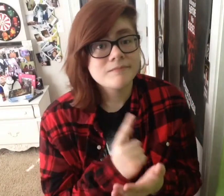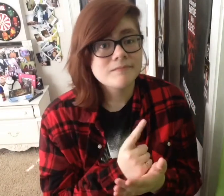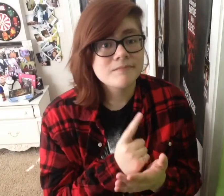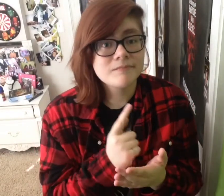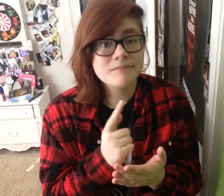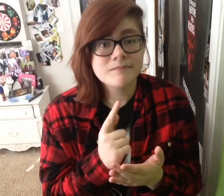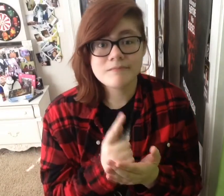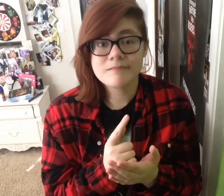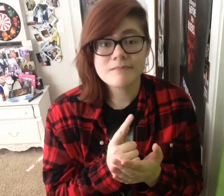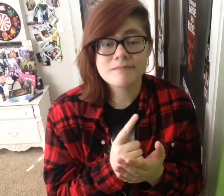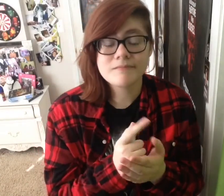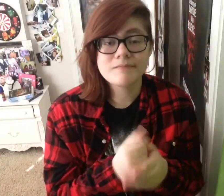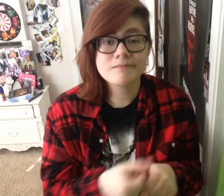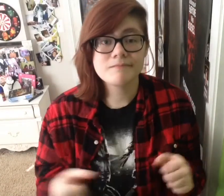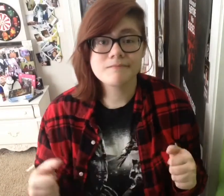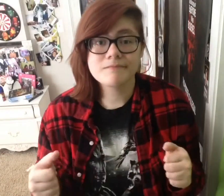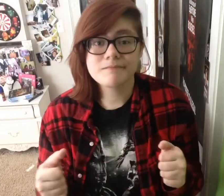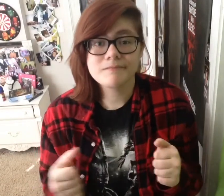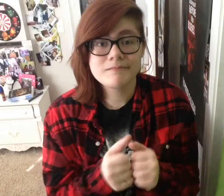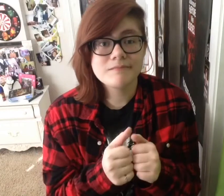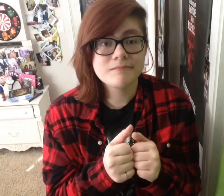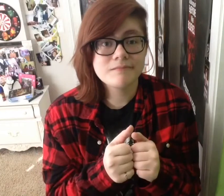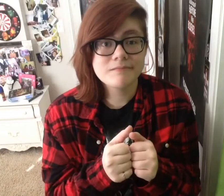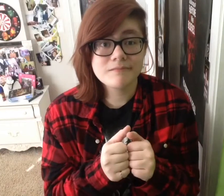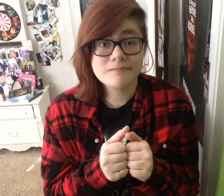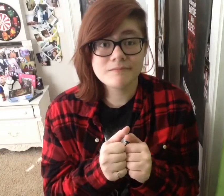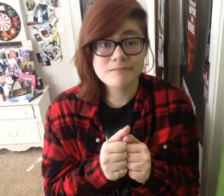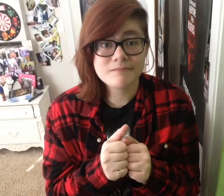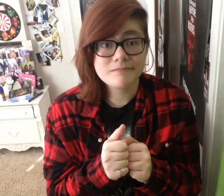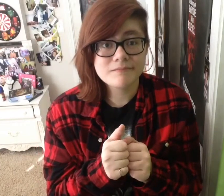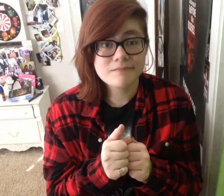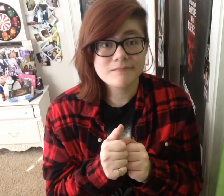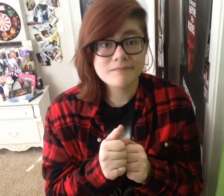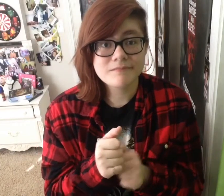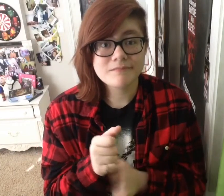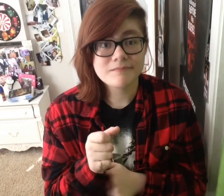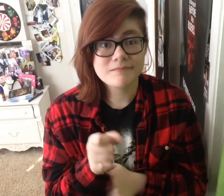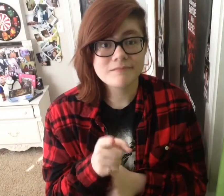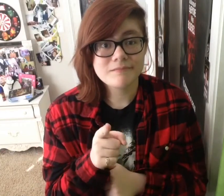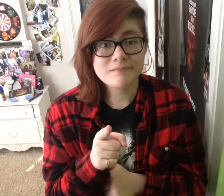in love with you